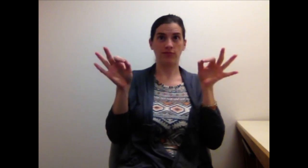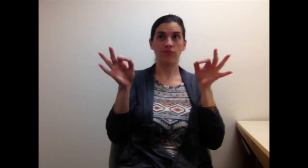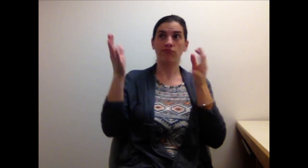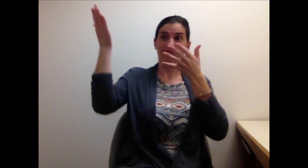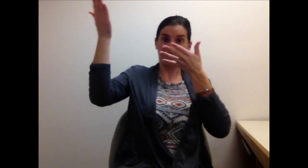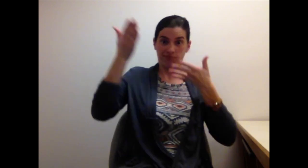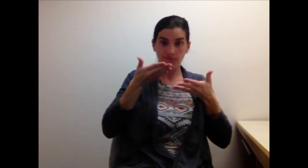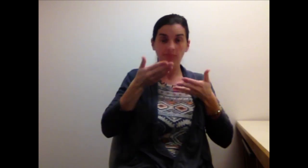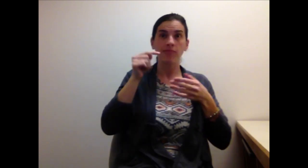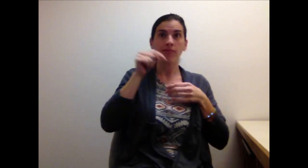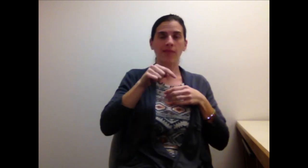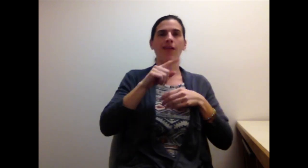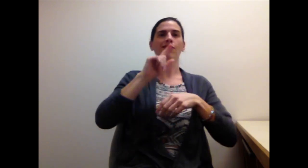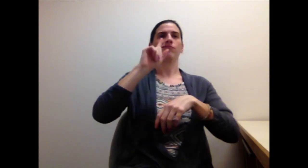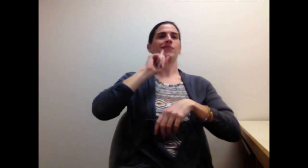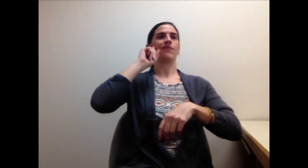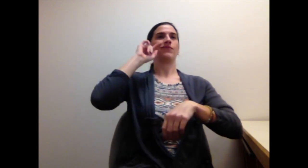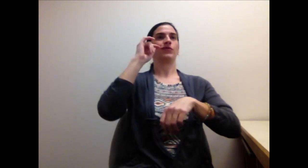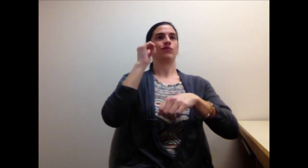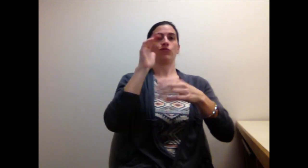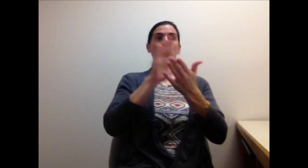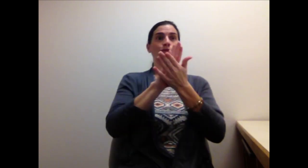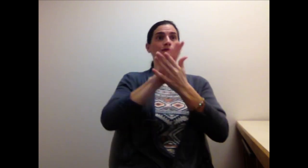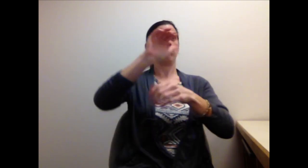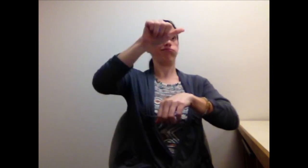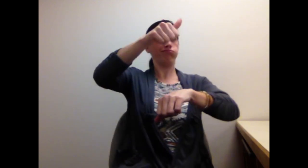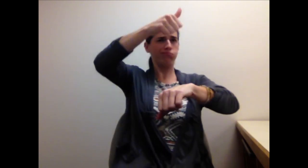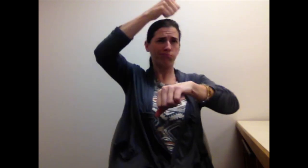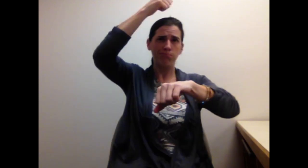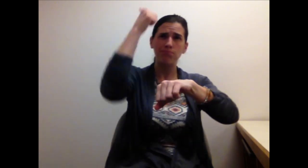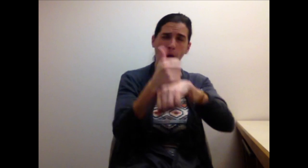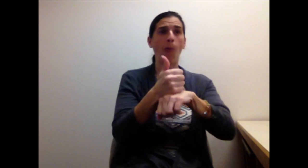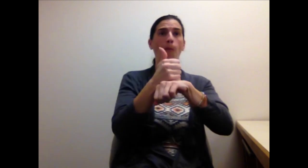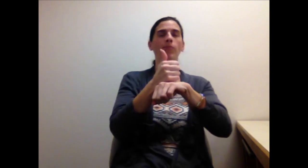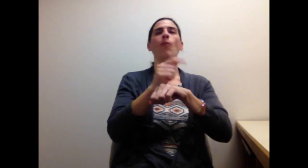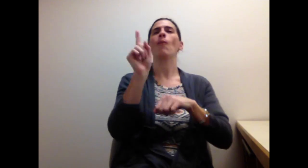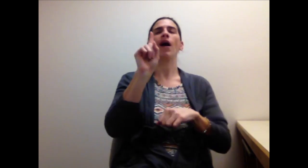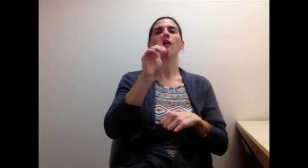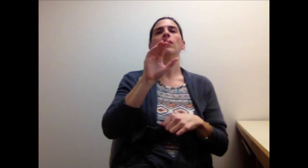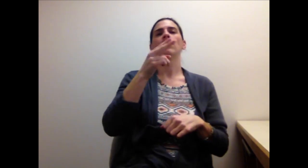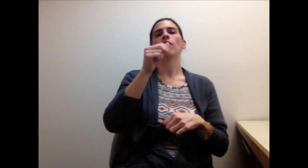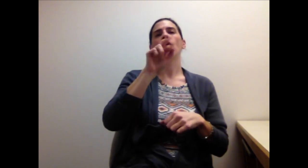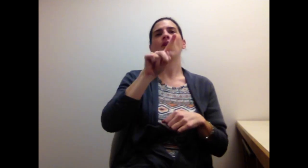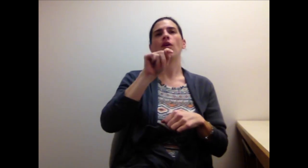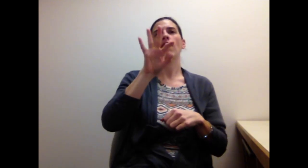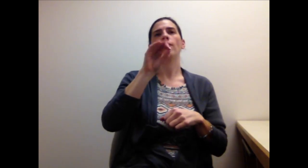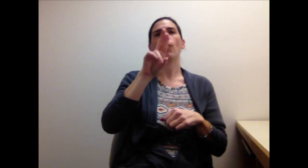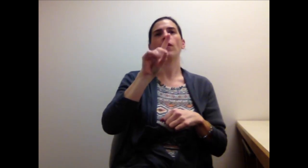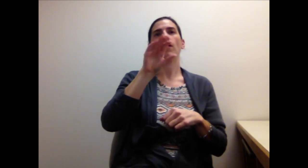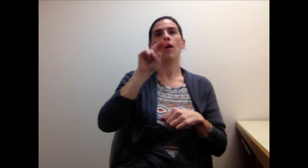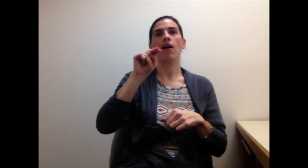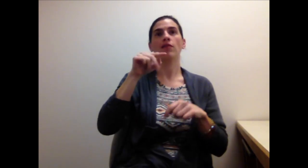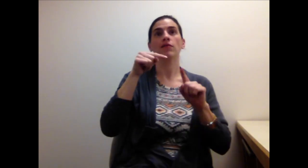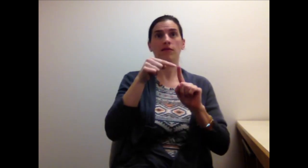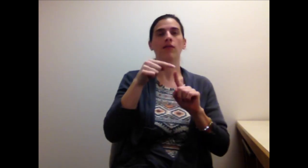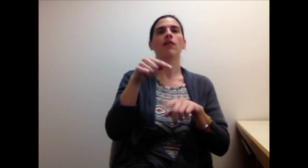sign language. Brought it to America and set up the first school for the deaf. It was set up in